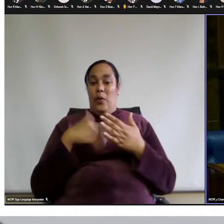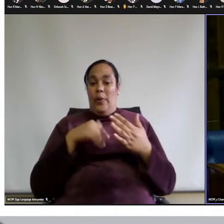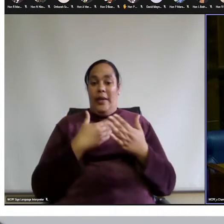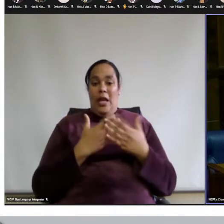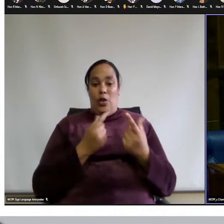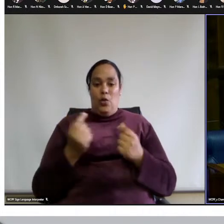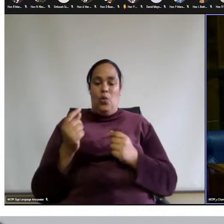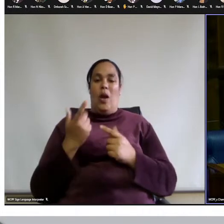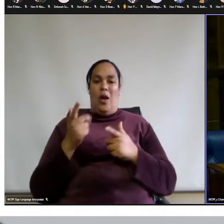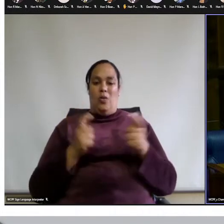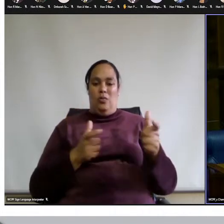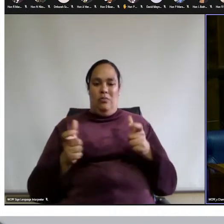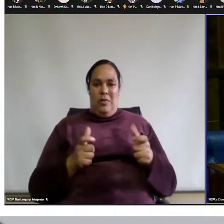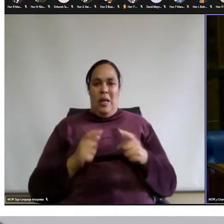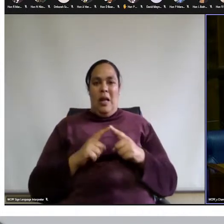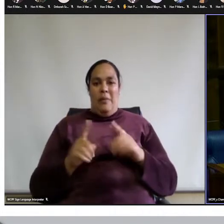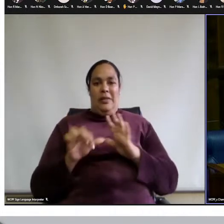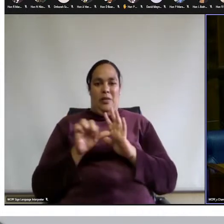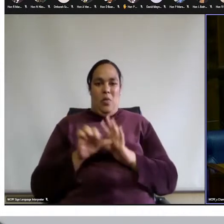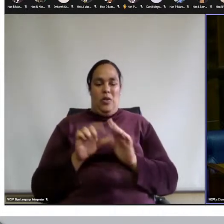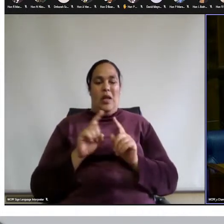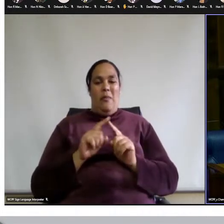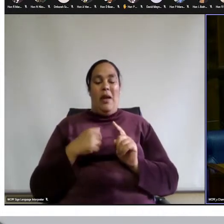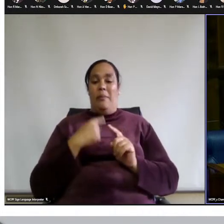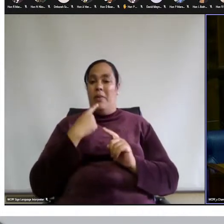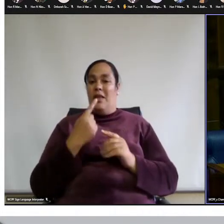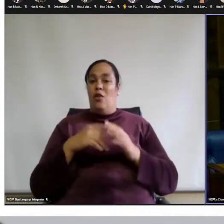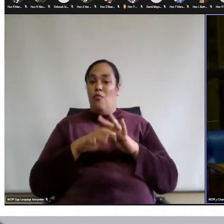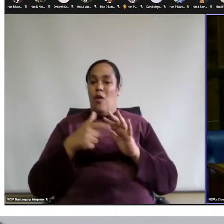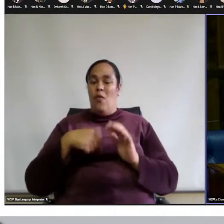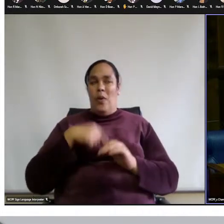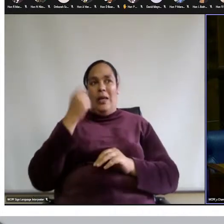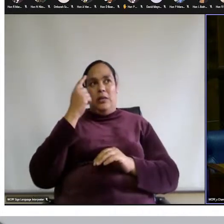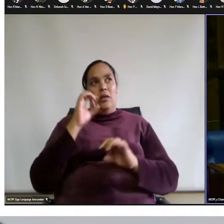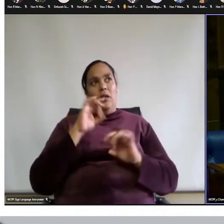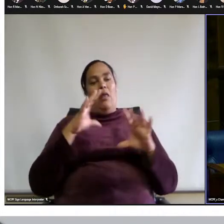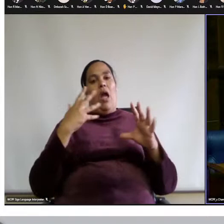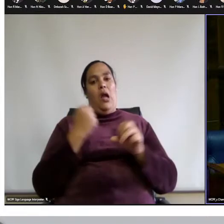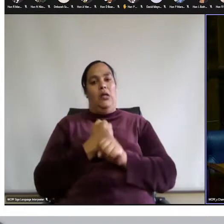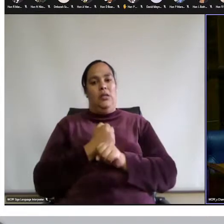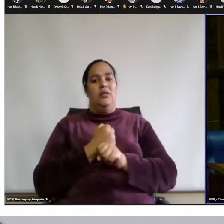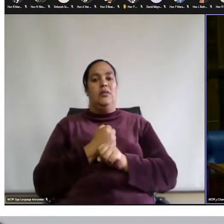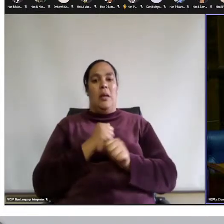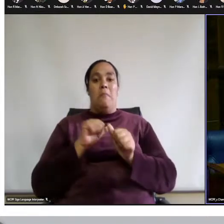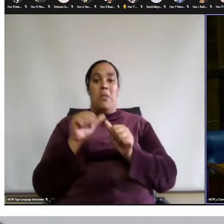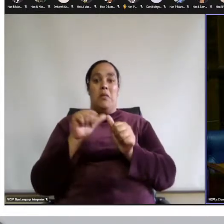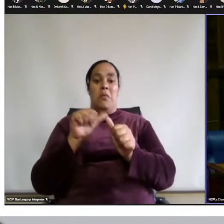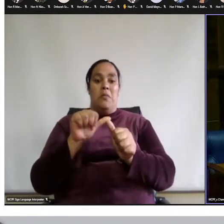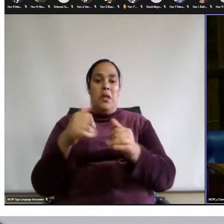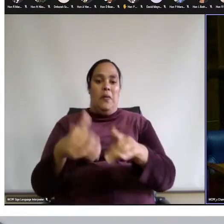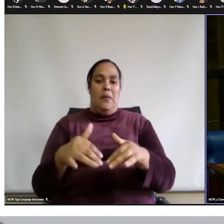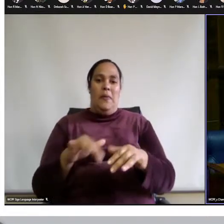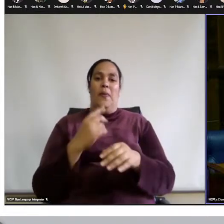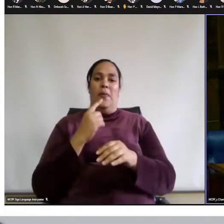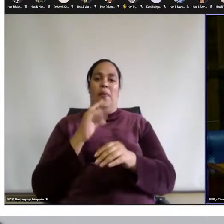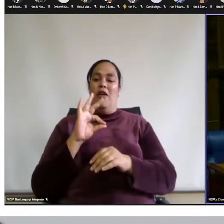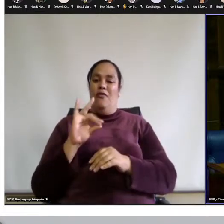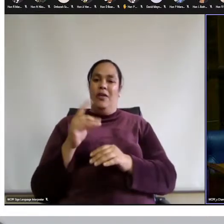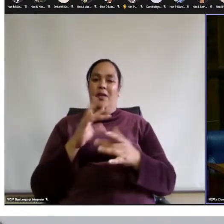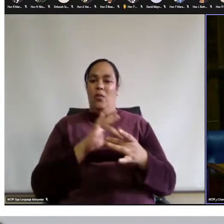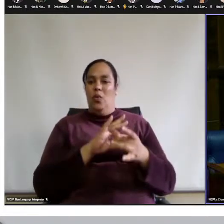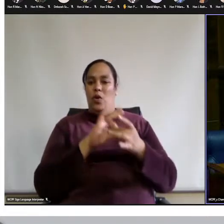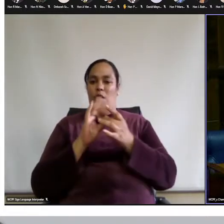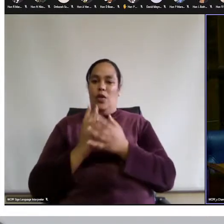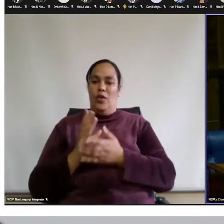definitely very, very key. And I can tell you that as a province, we understand it better and better each and every day, linking through